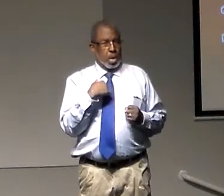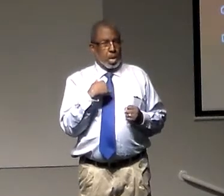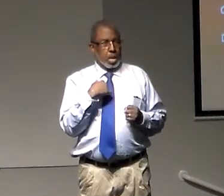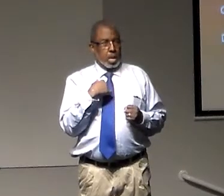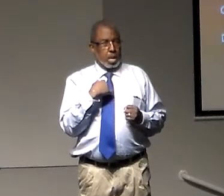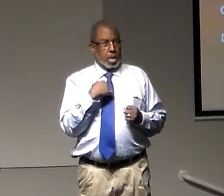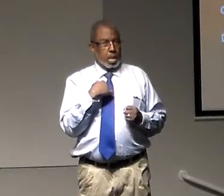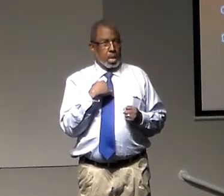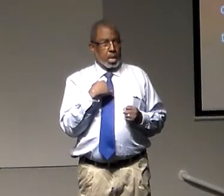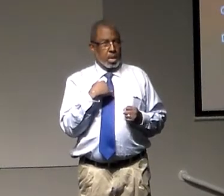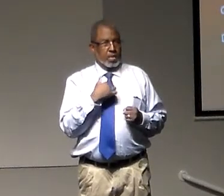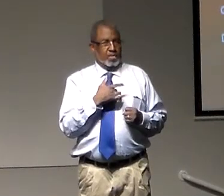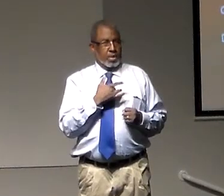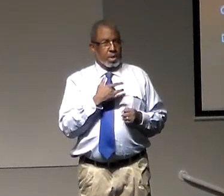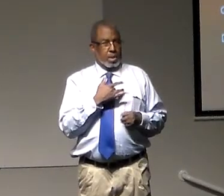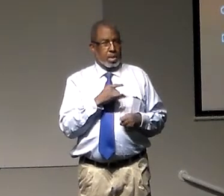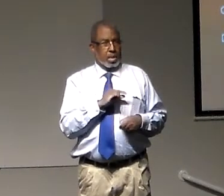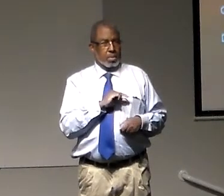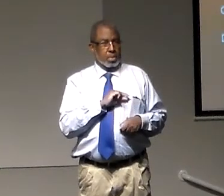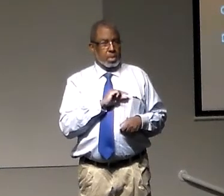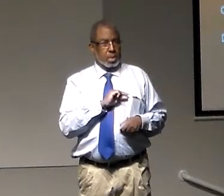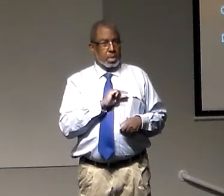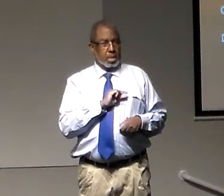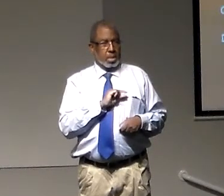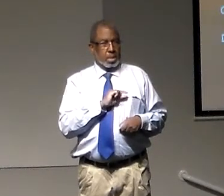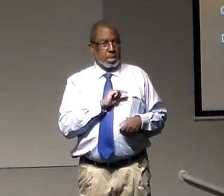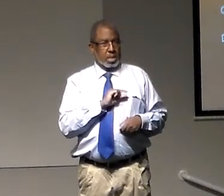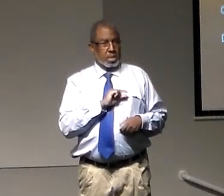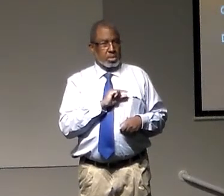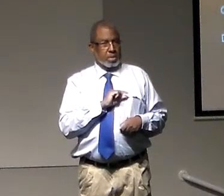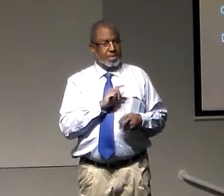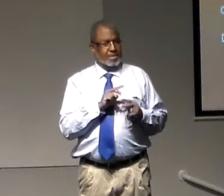face. You know, I feel like I'm guilty.